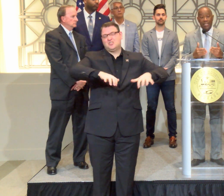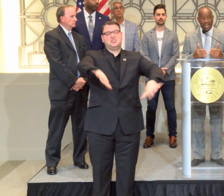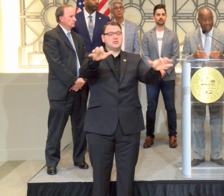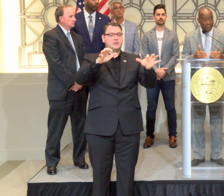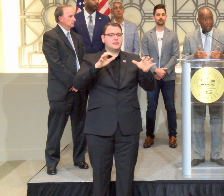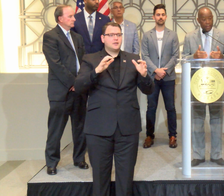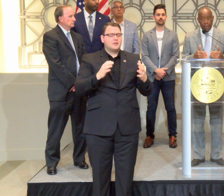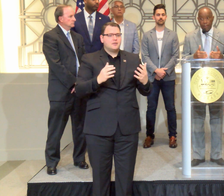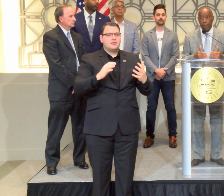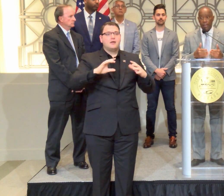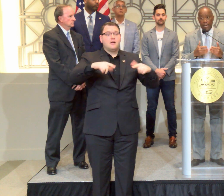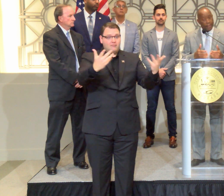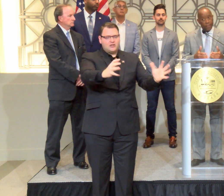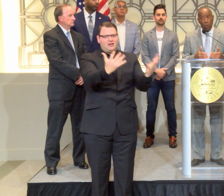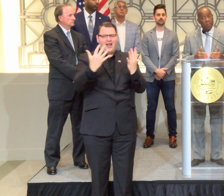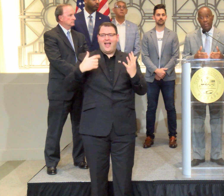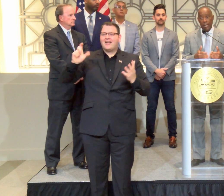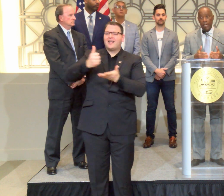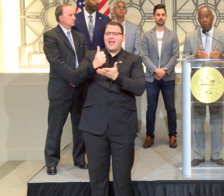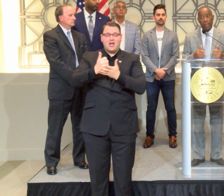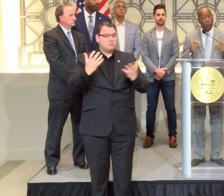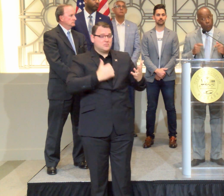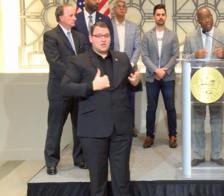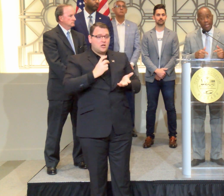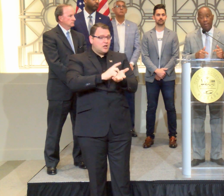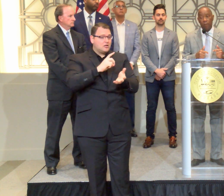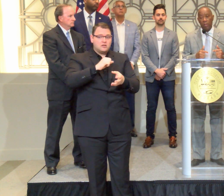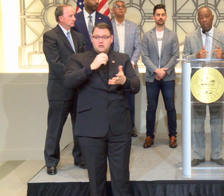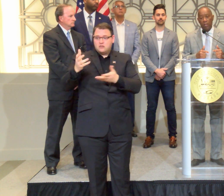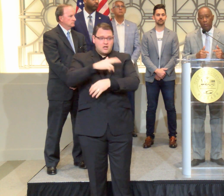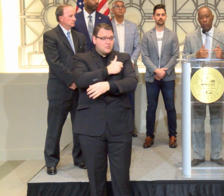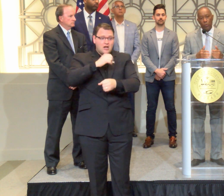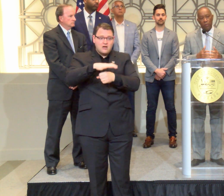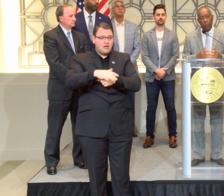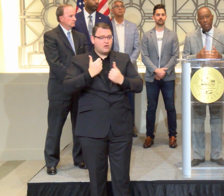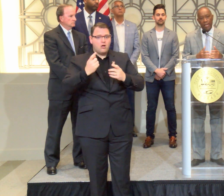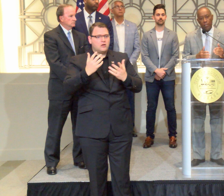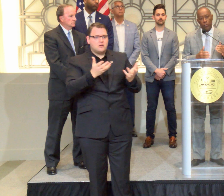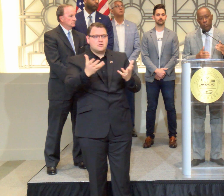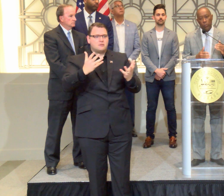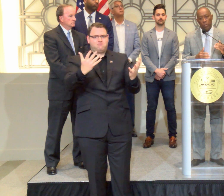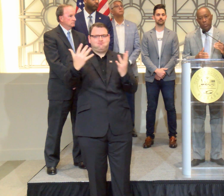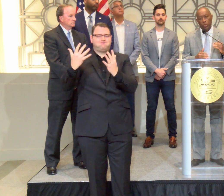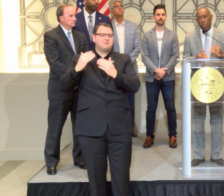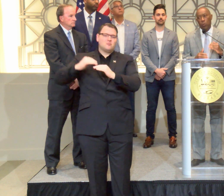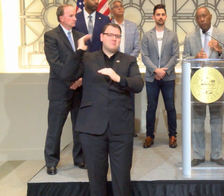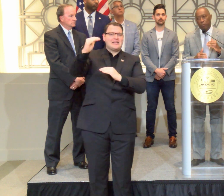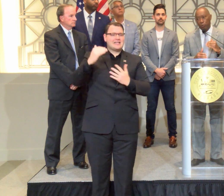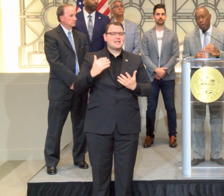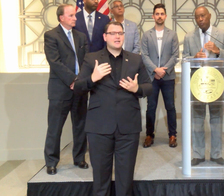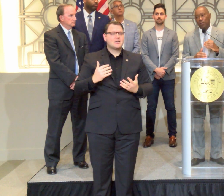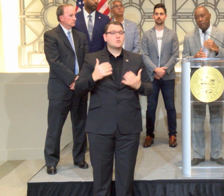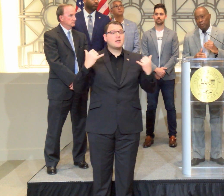working together at this moment in time, like right now, to do everything we can to slow